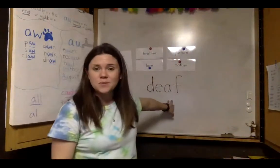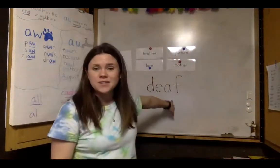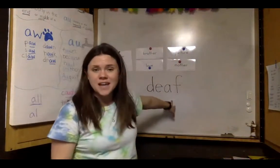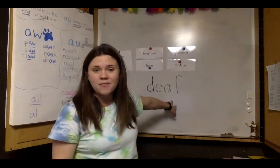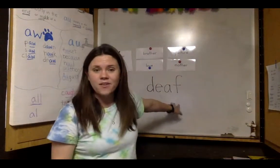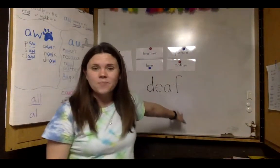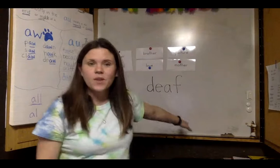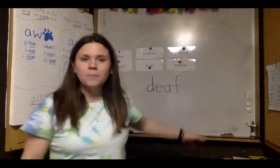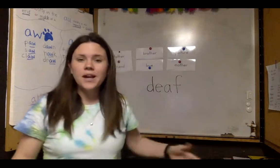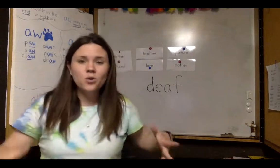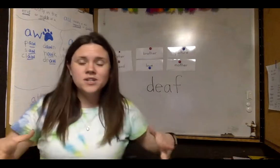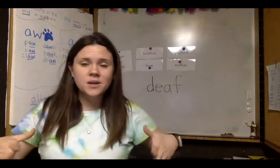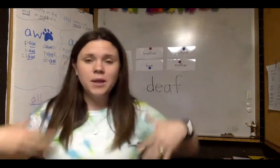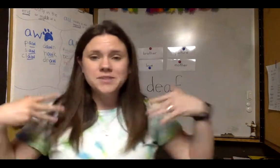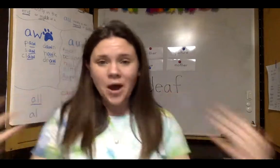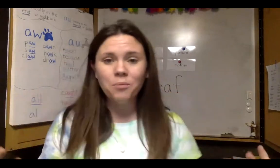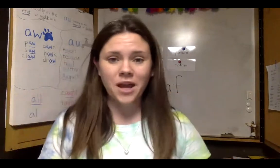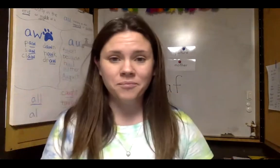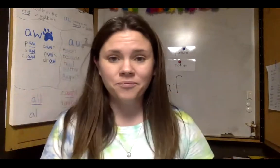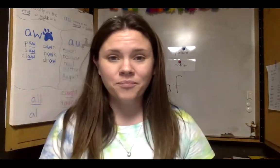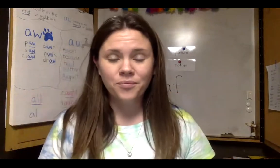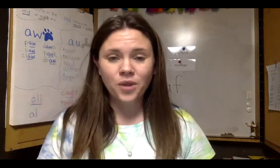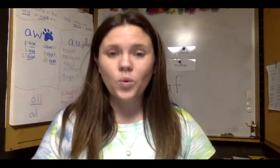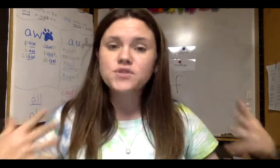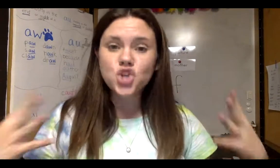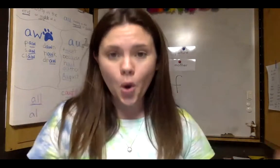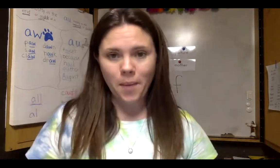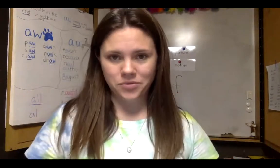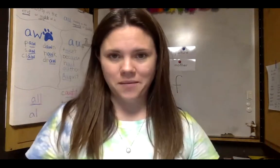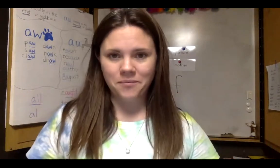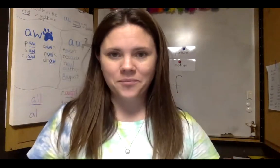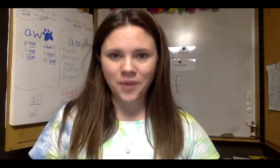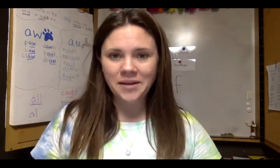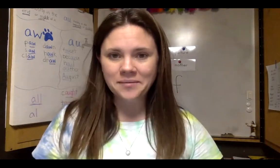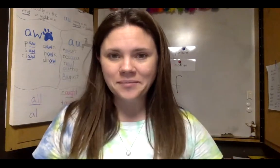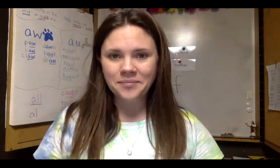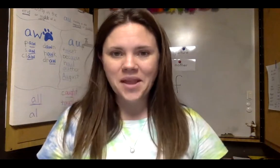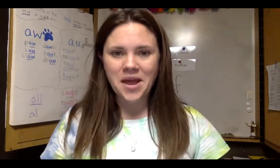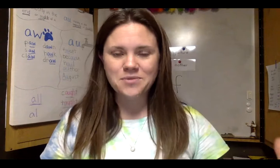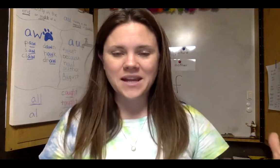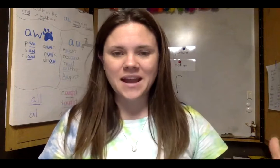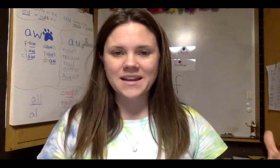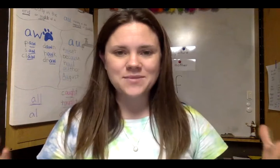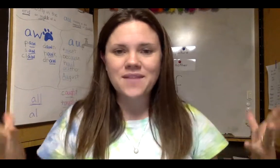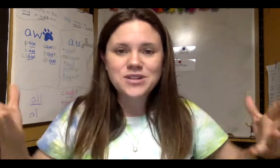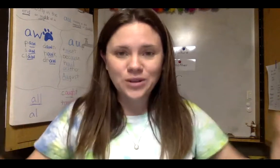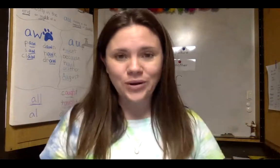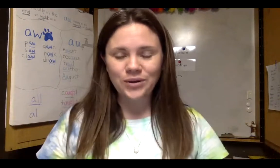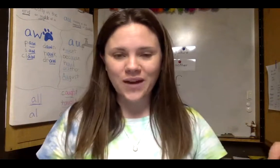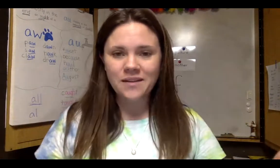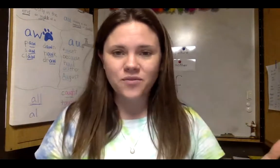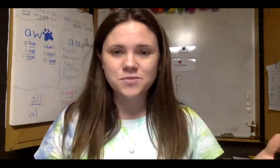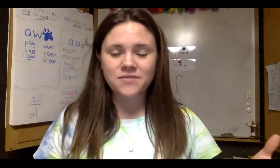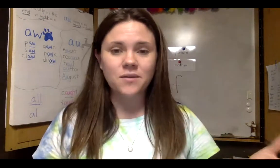right? If someone's deaf. But in order to be able to help them, we have to know about them, right? And we have to